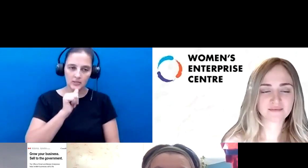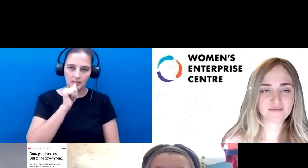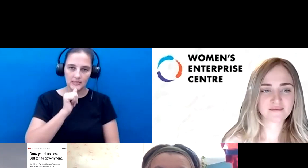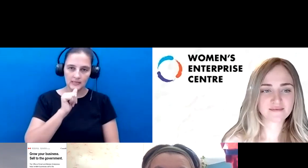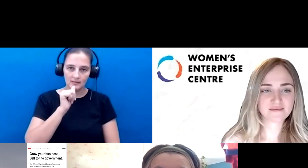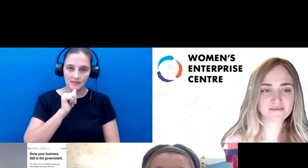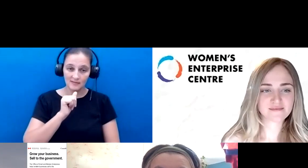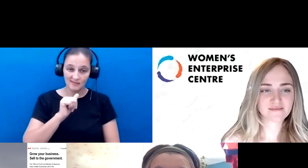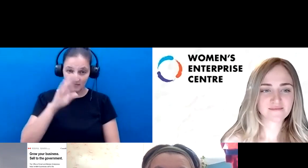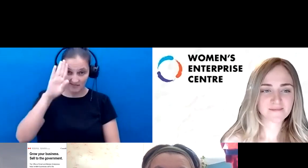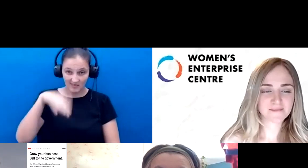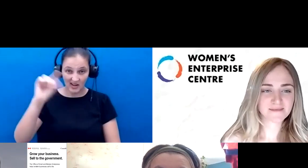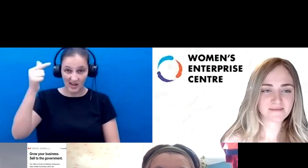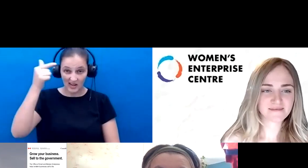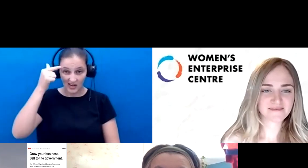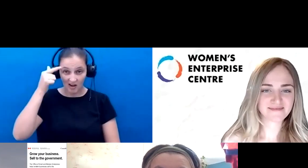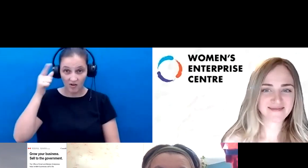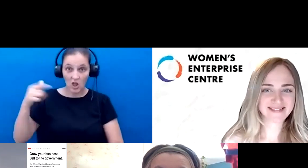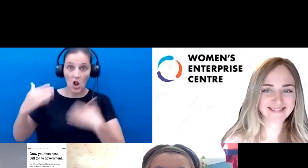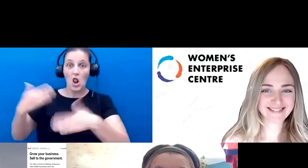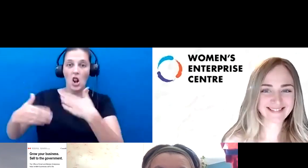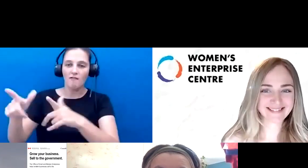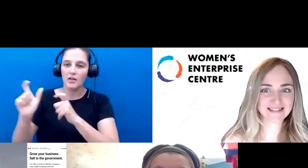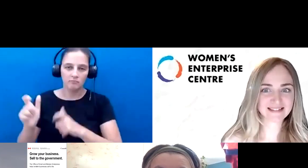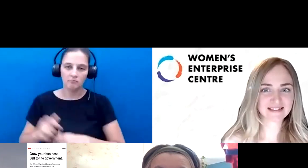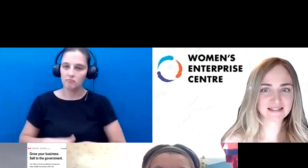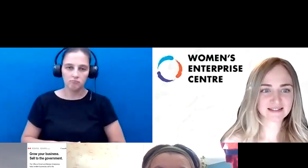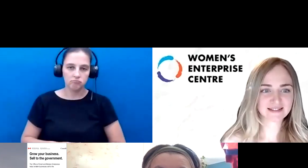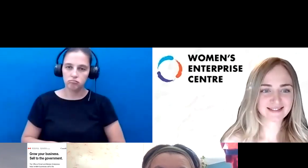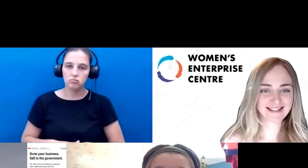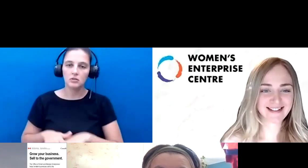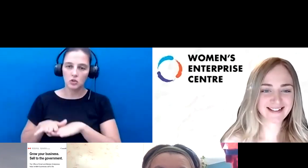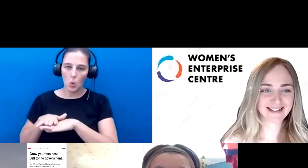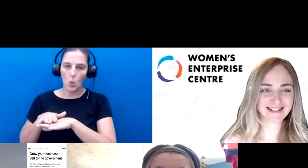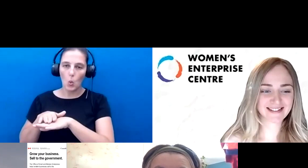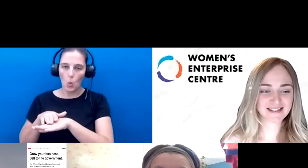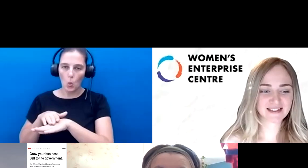government moves at a different speed than business.